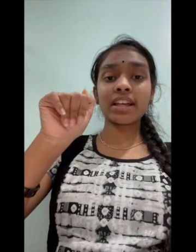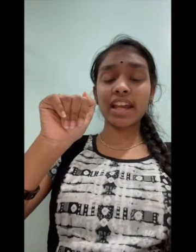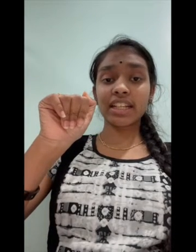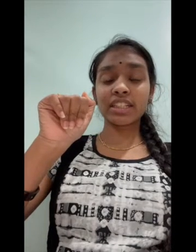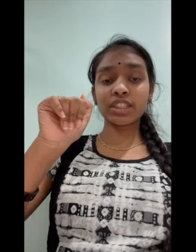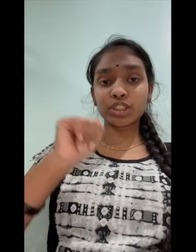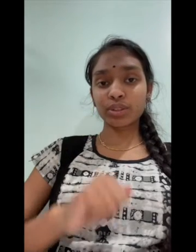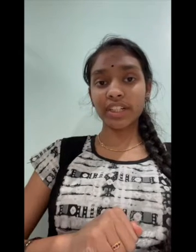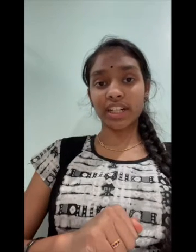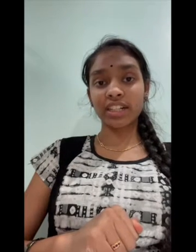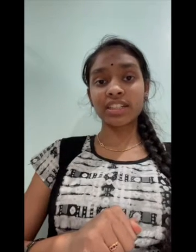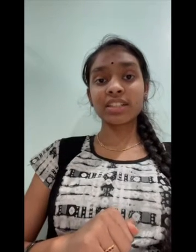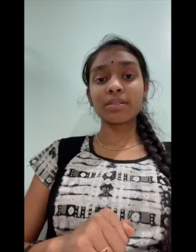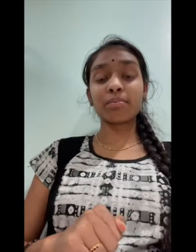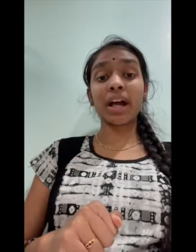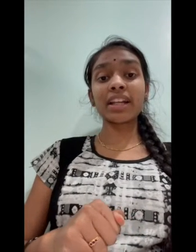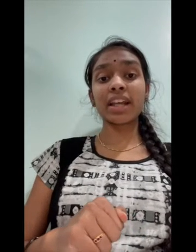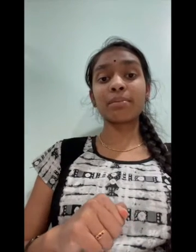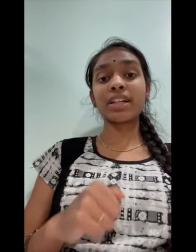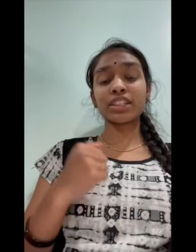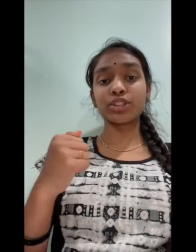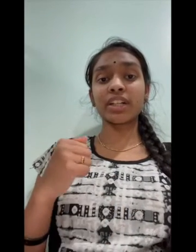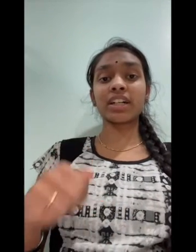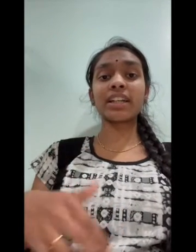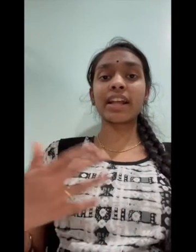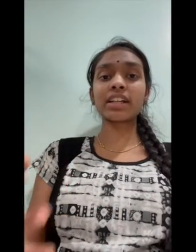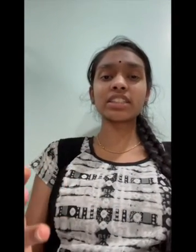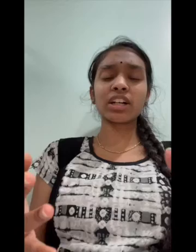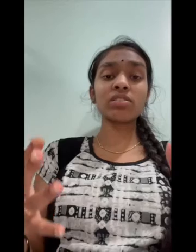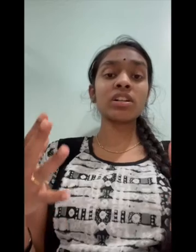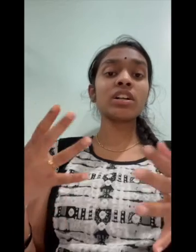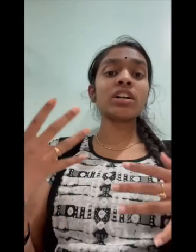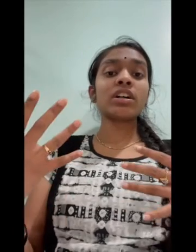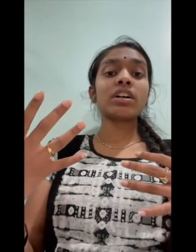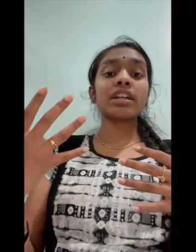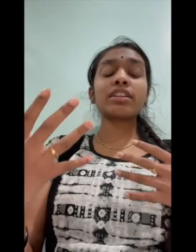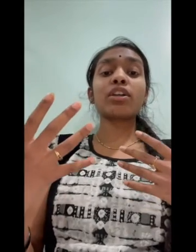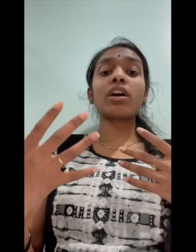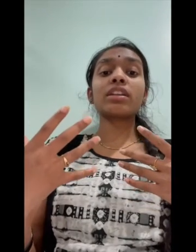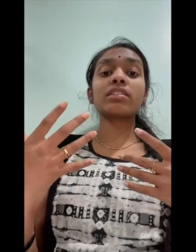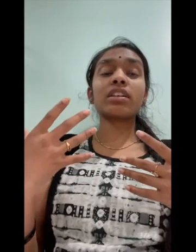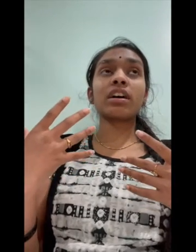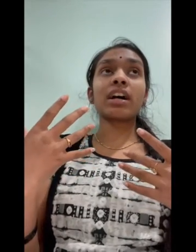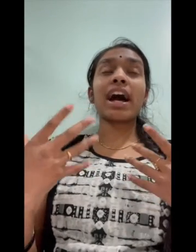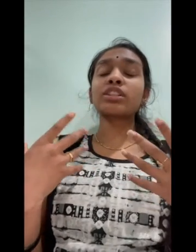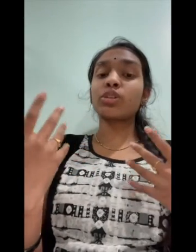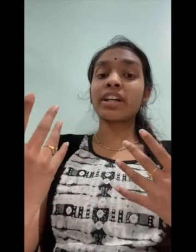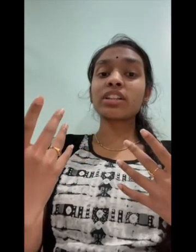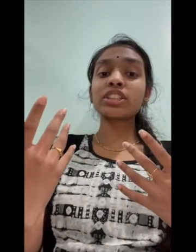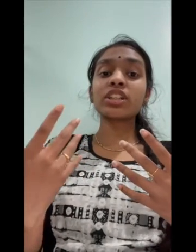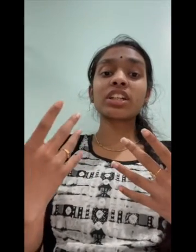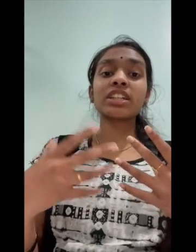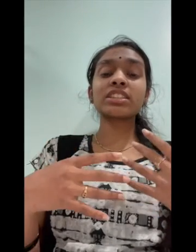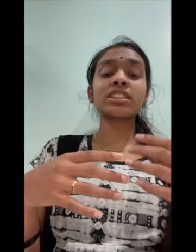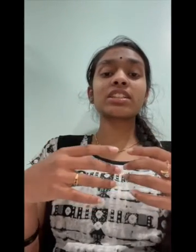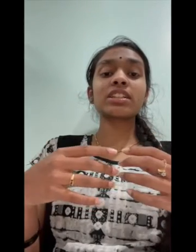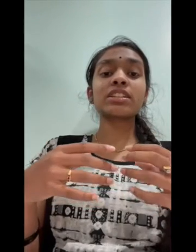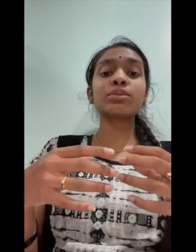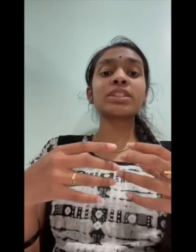Shreeya, Shreeya. My name is Shreeya. In ASL, it's not actual English. You would say